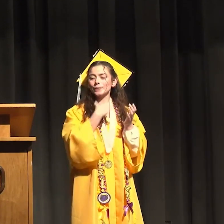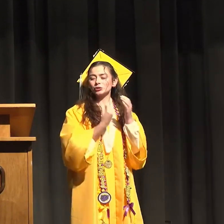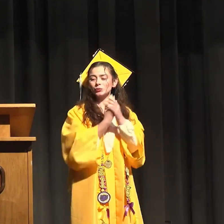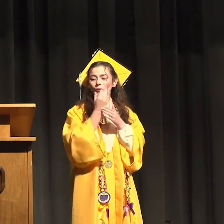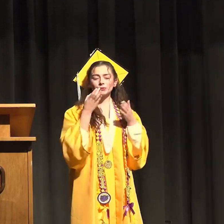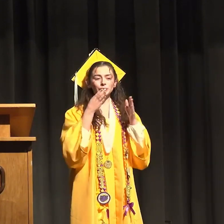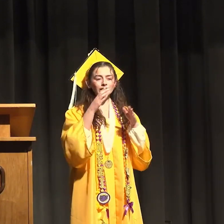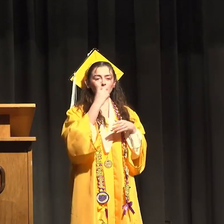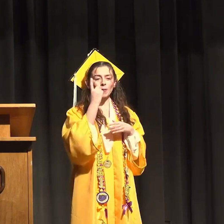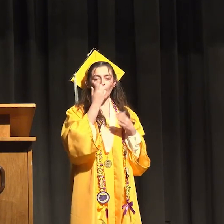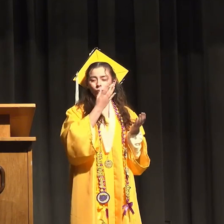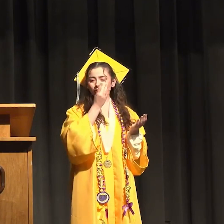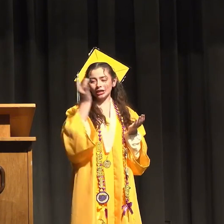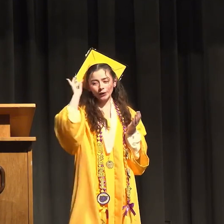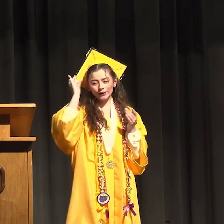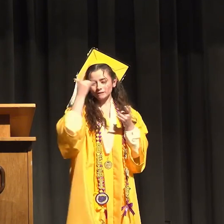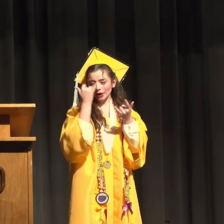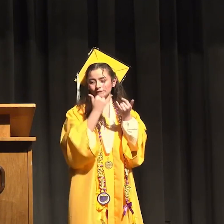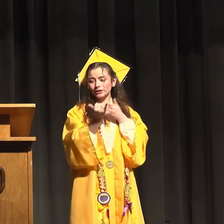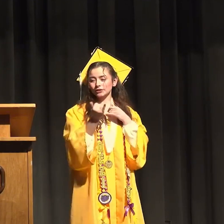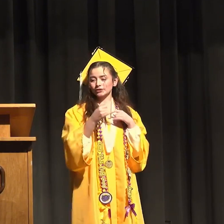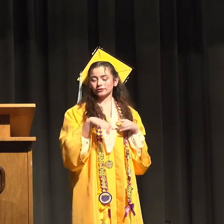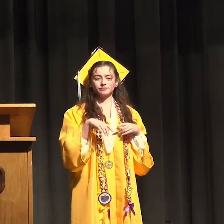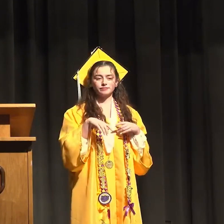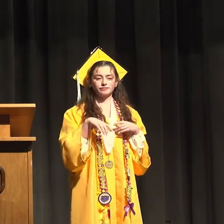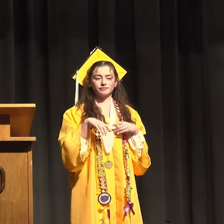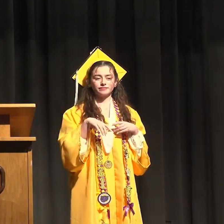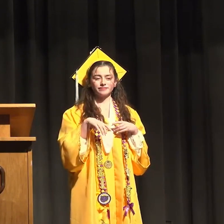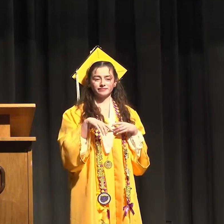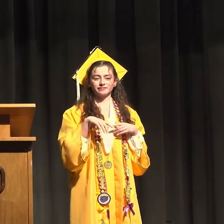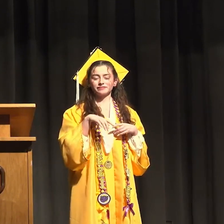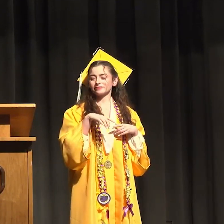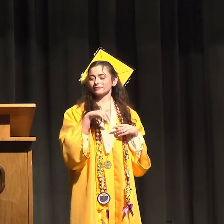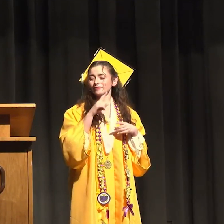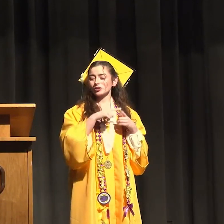and to help us grow in ways that will stick with us and we will carry forever.